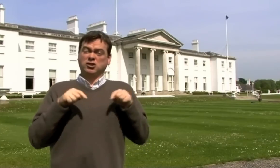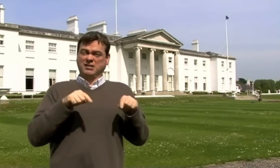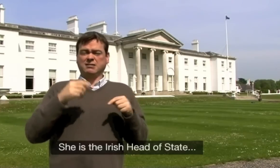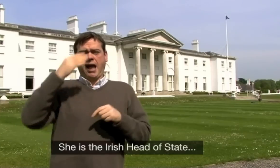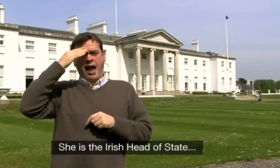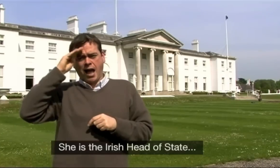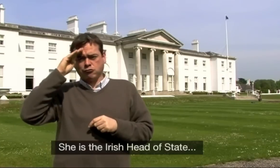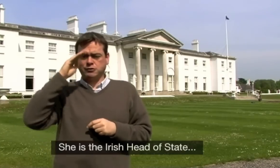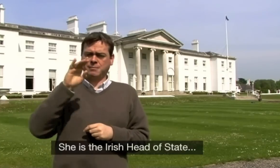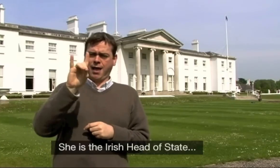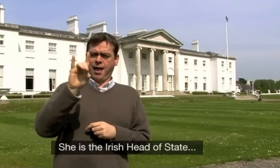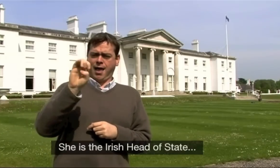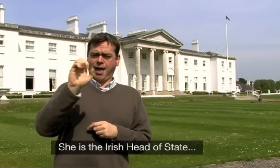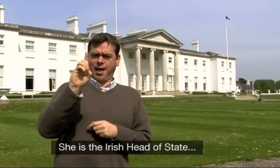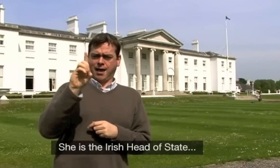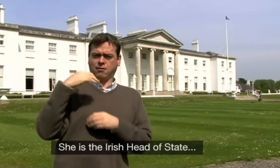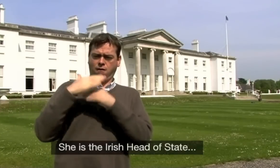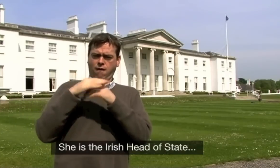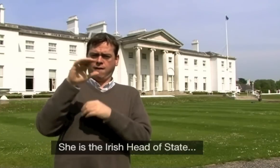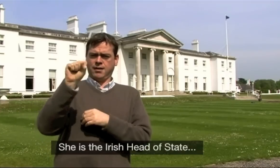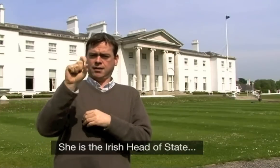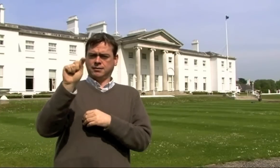She is the Irish head of state,